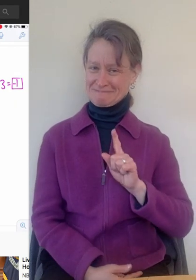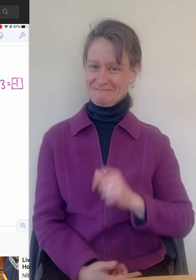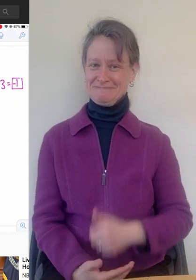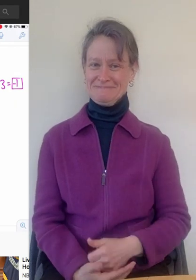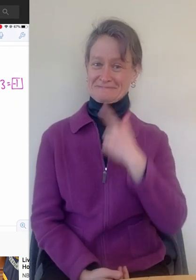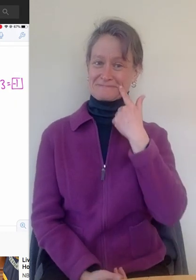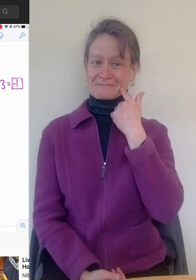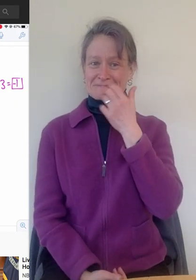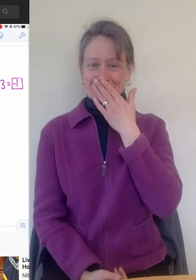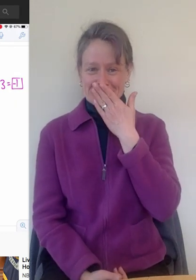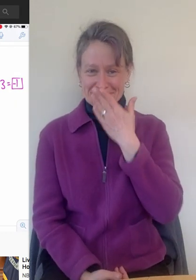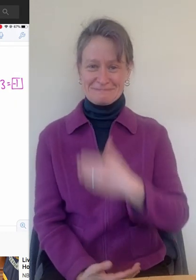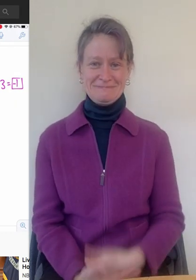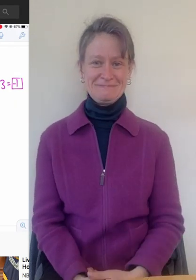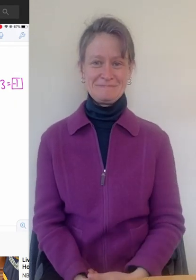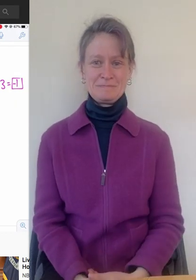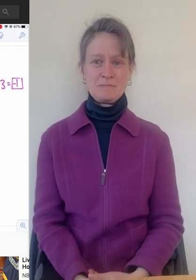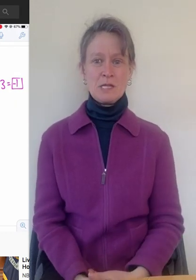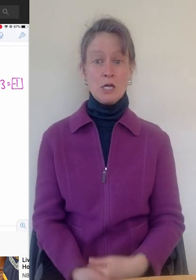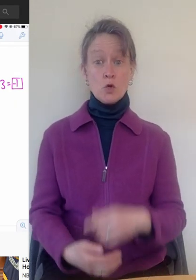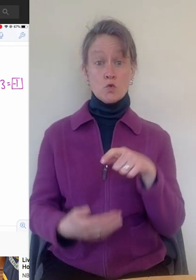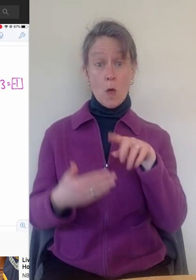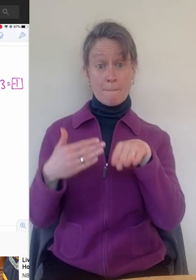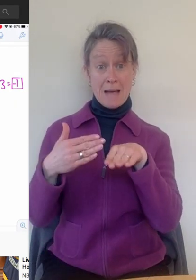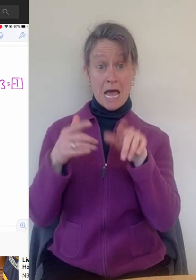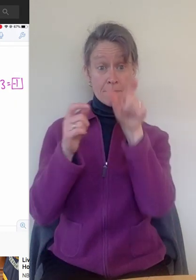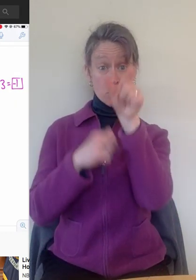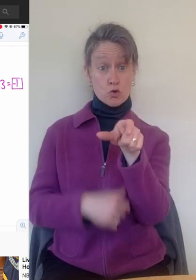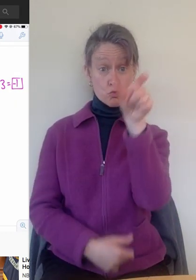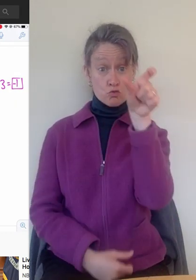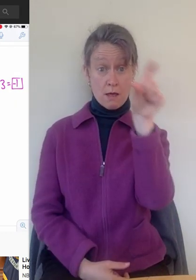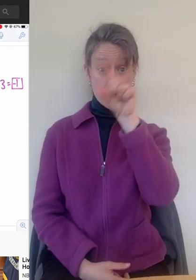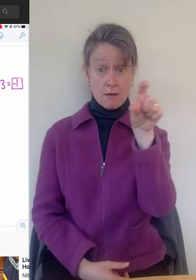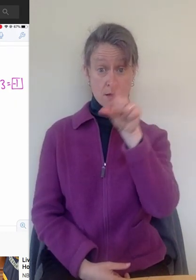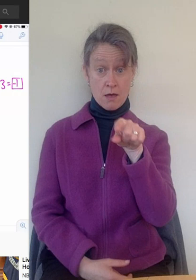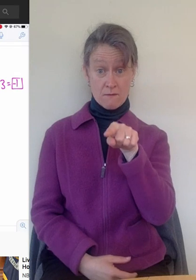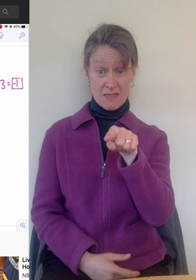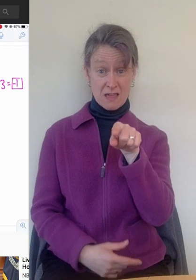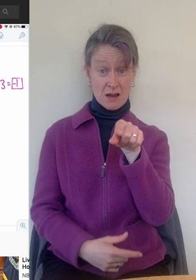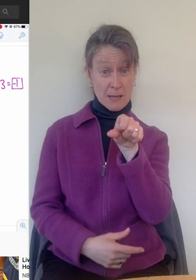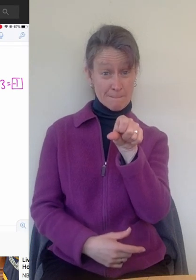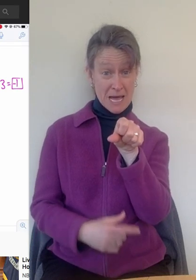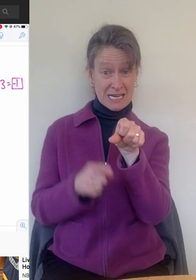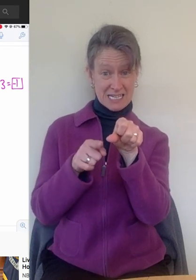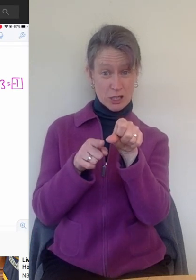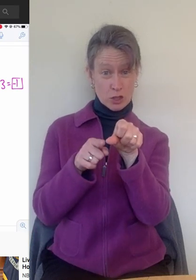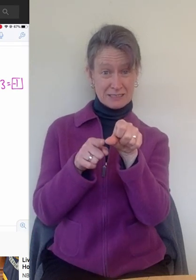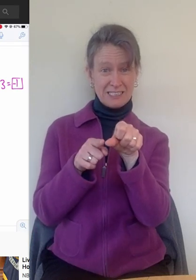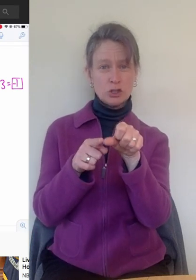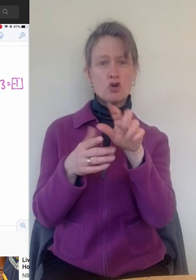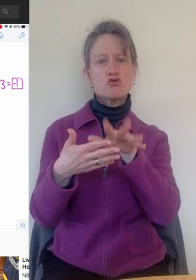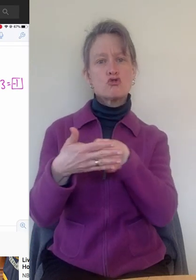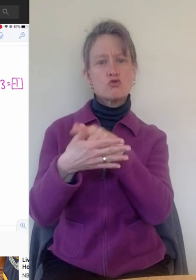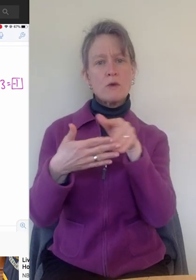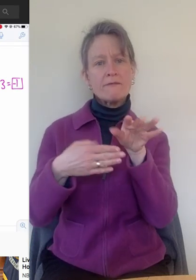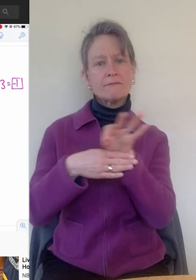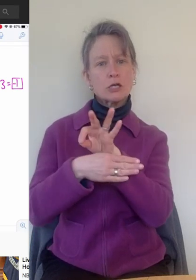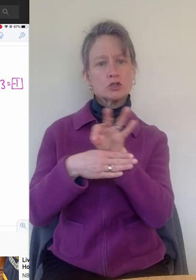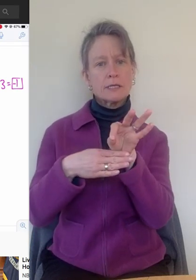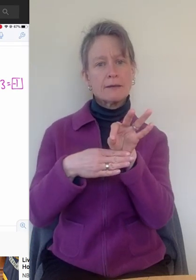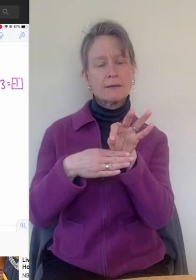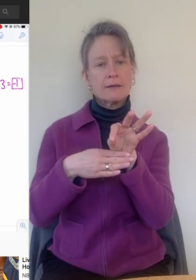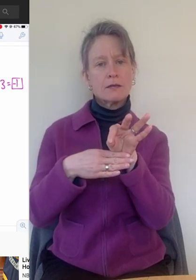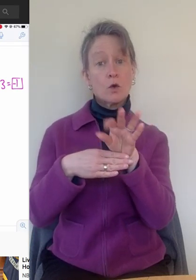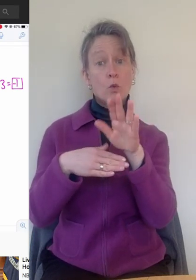And then you can click this button that says graph function once all of your